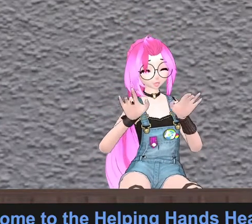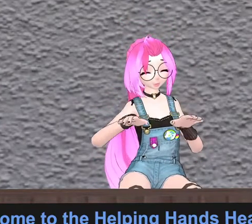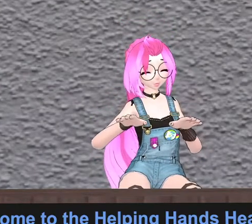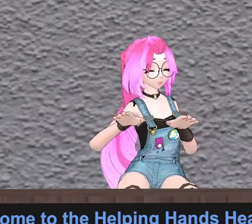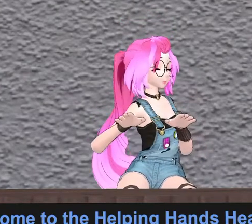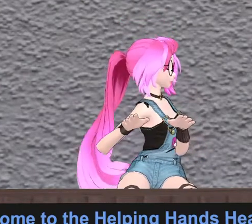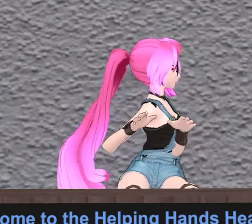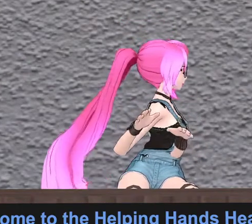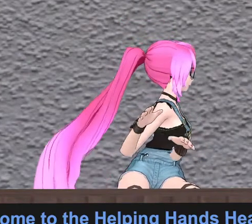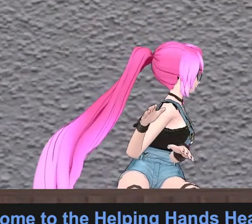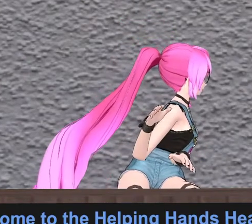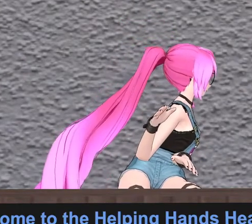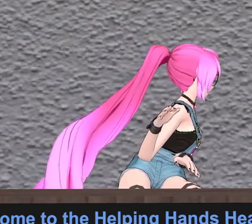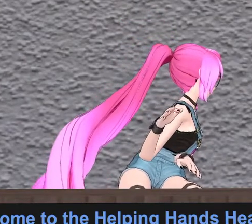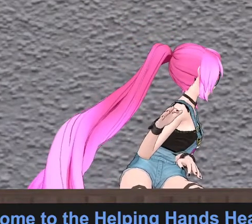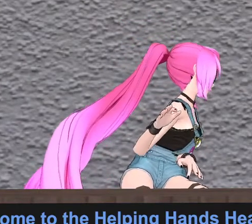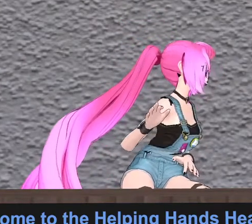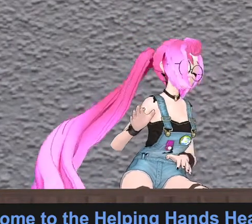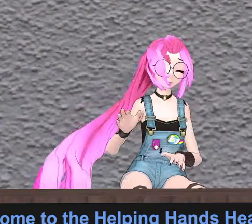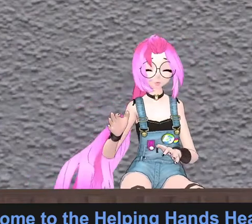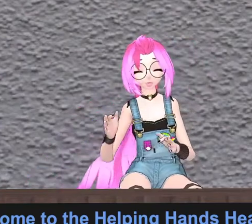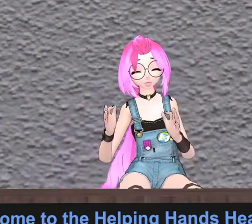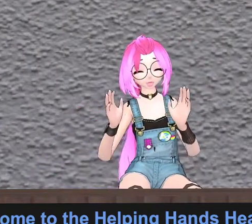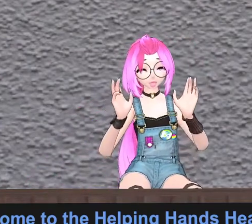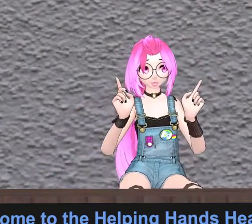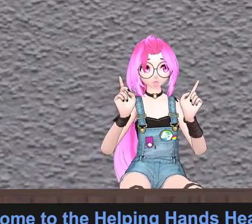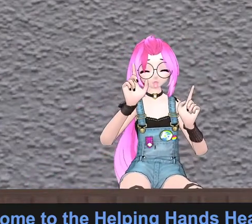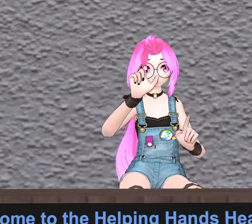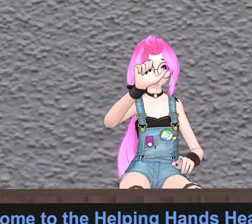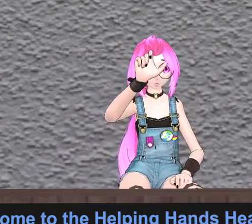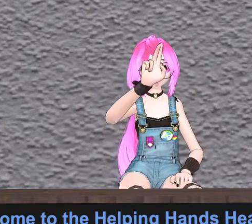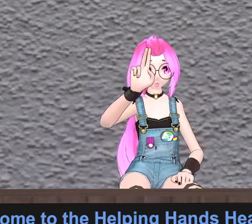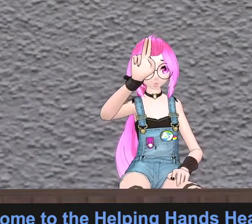Australia. Next one is Austria.